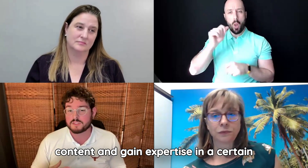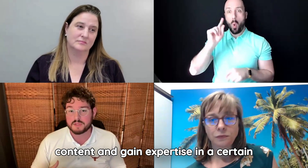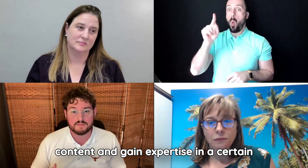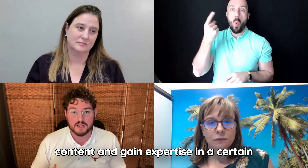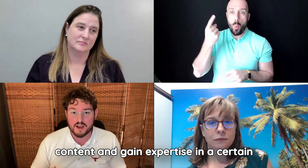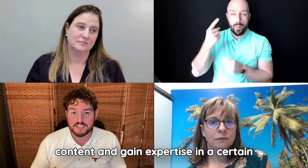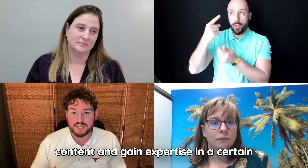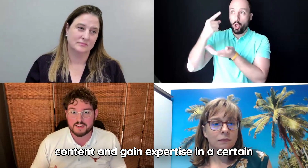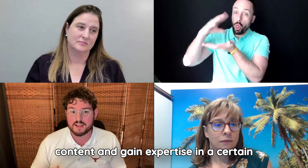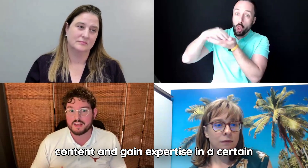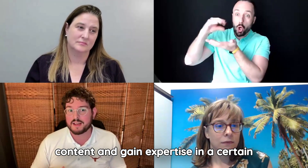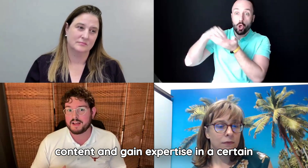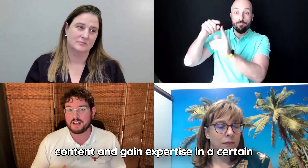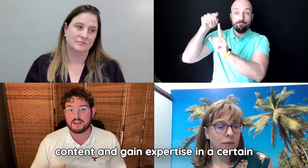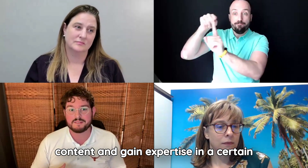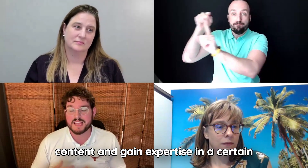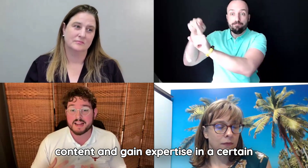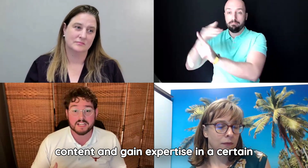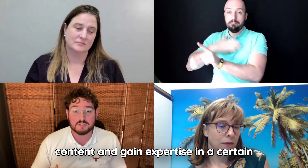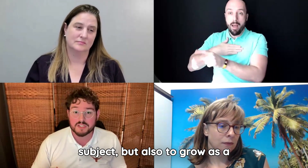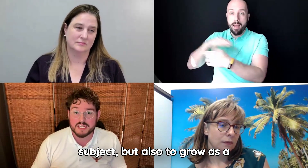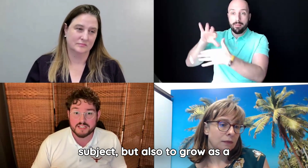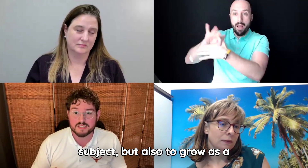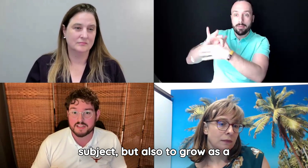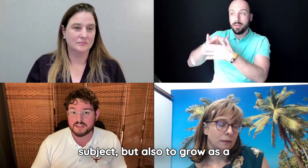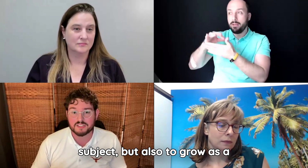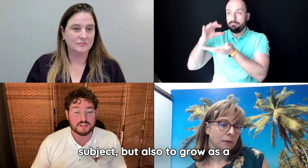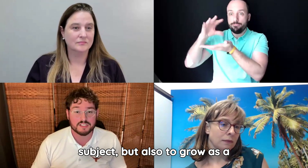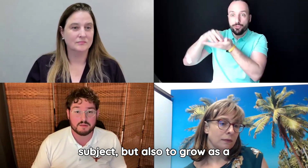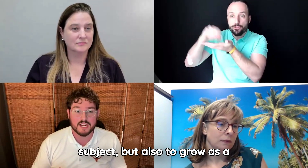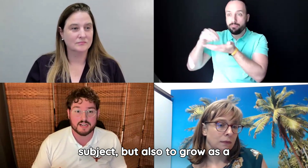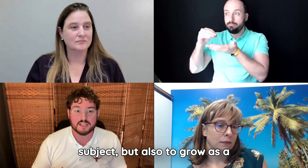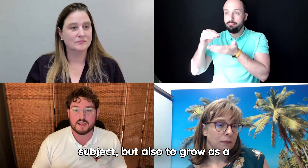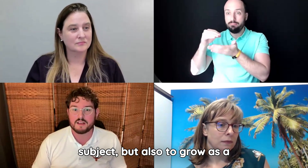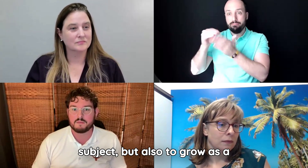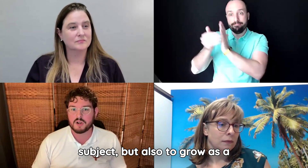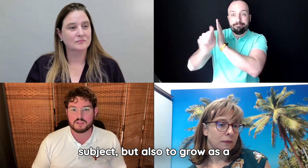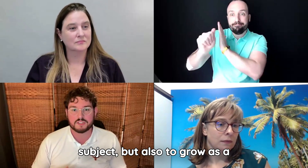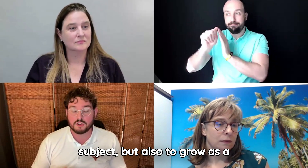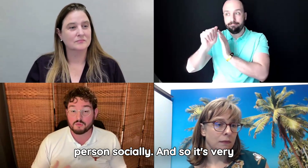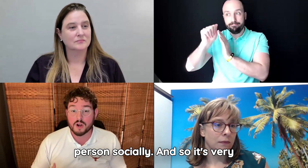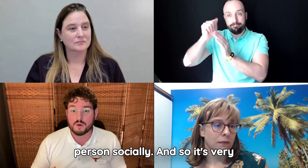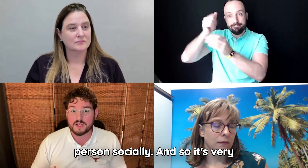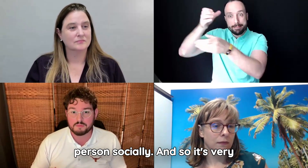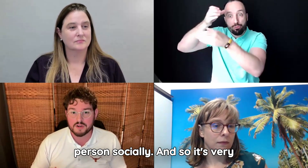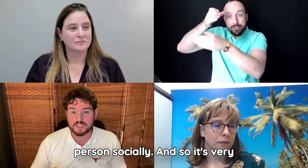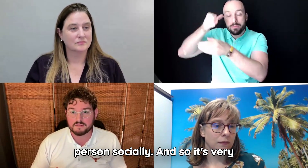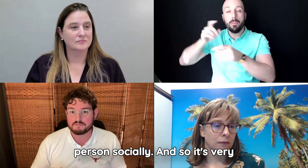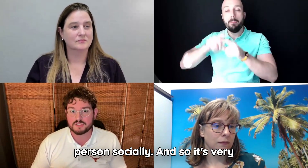about specific content and gain expertise in a certain subject, but also